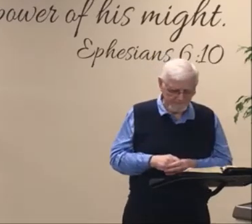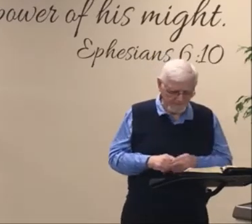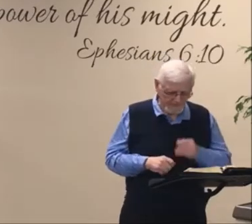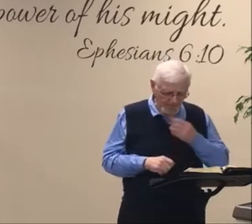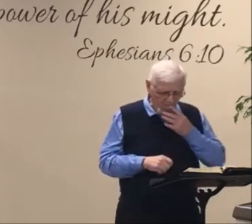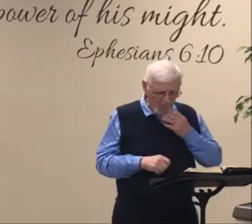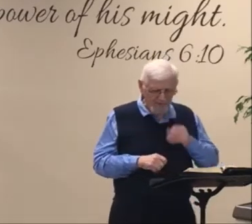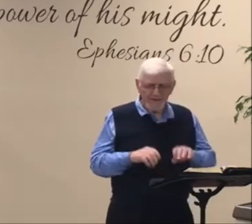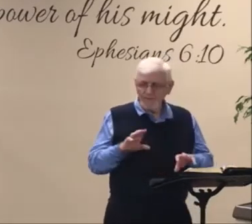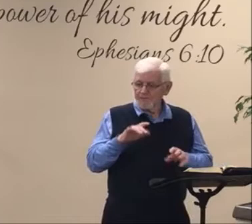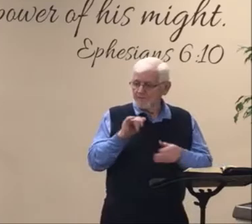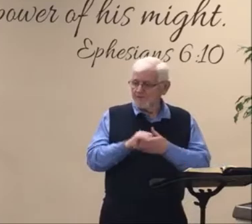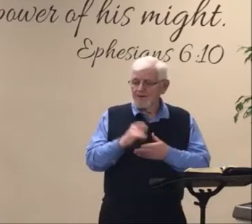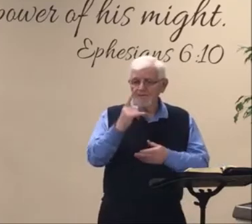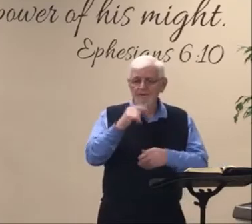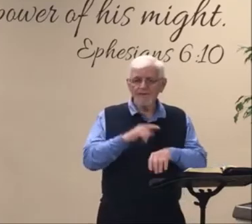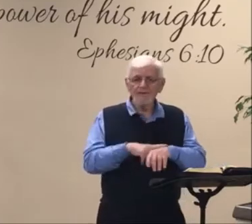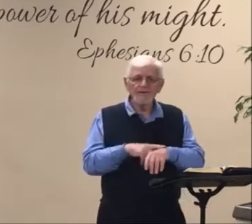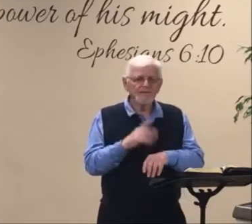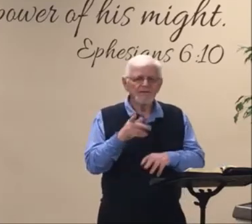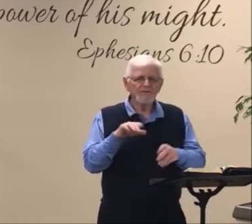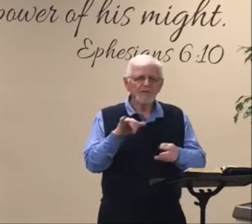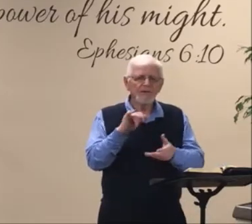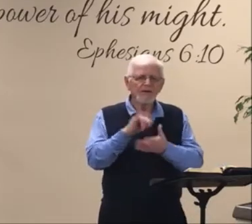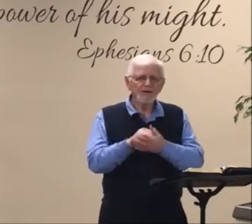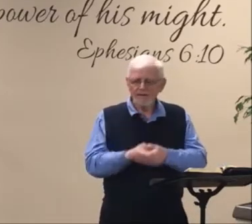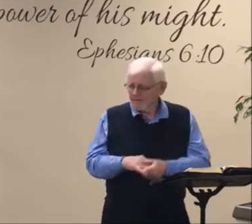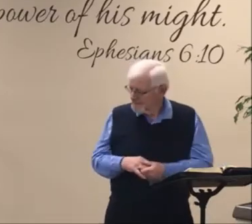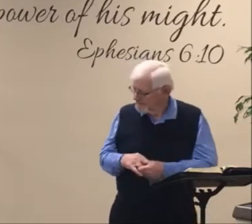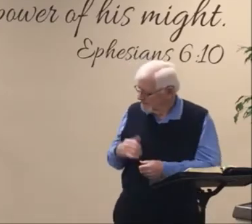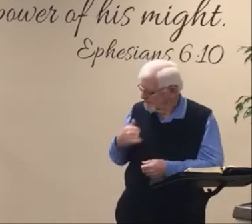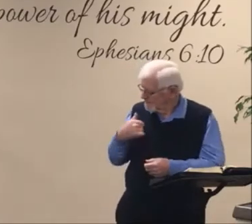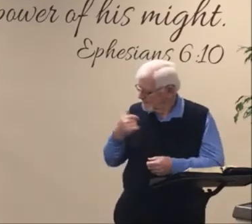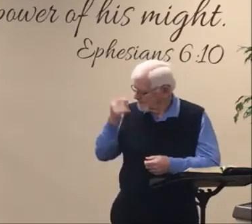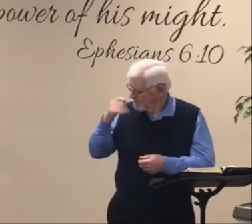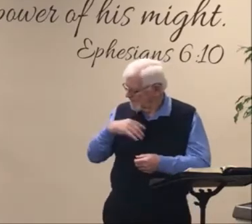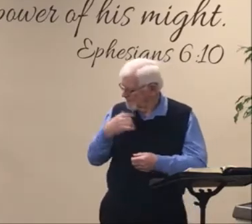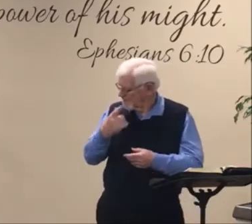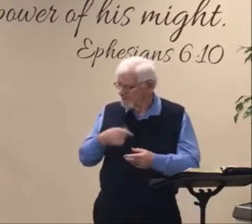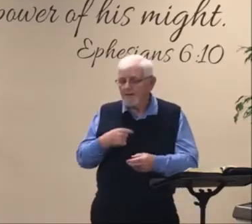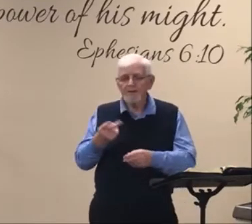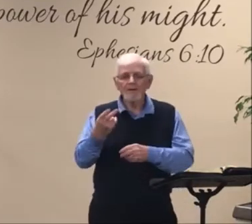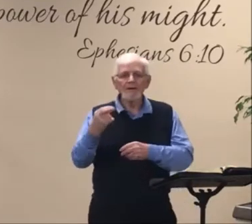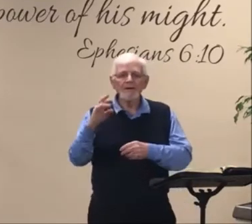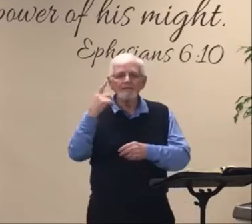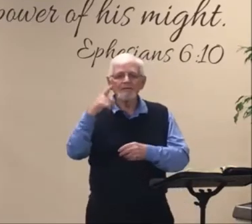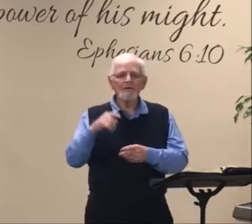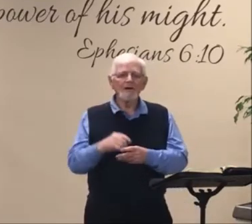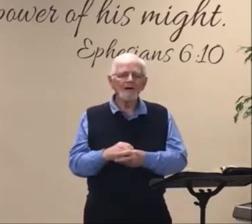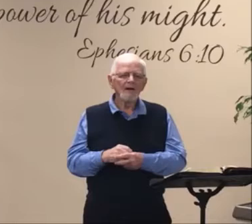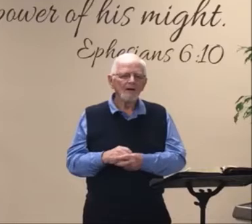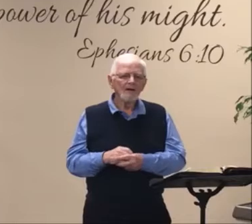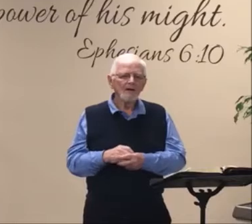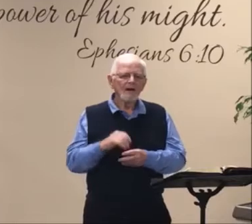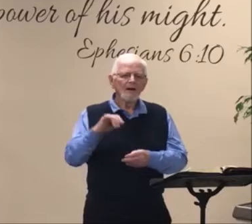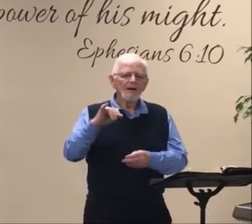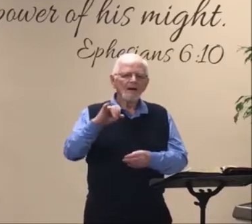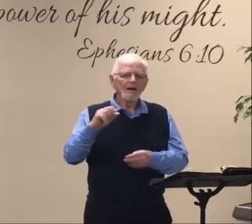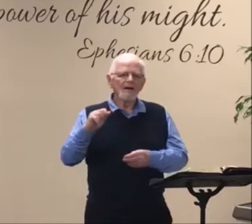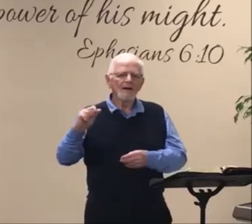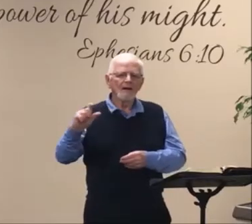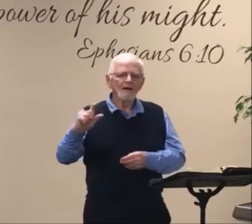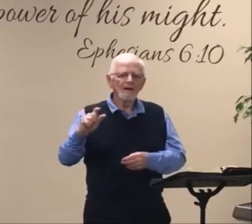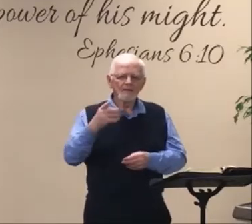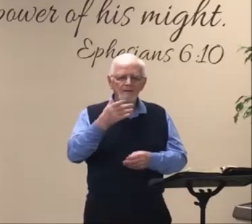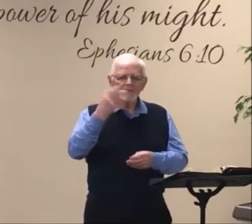I did that once in my life, and I'll never do that again. I had a guy tell me this was a job they hired me for. They said, Isaac, you're better